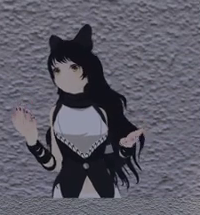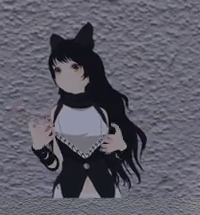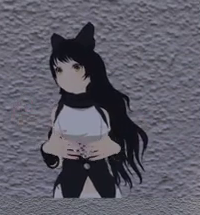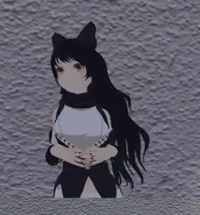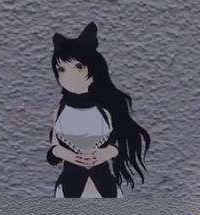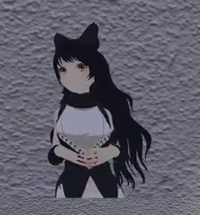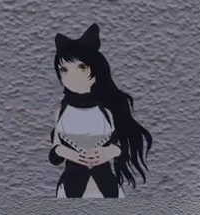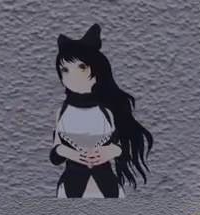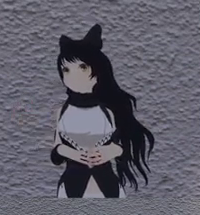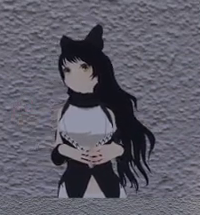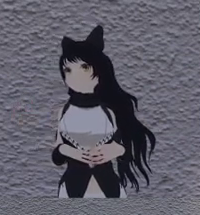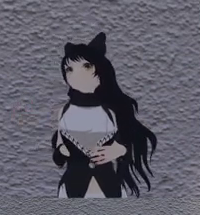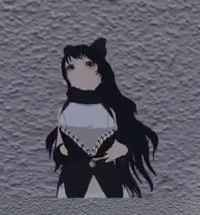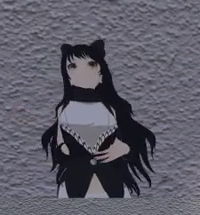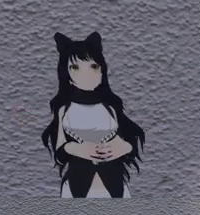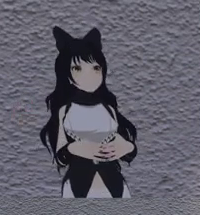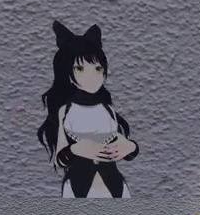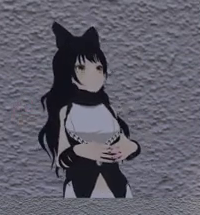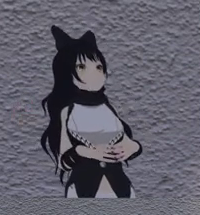Now what's this sign?